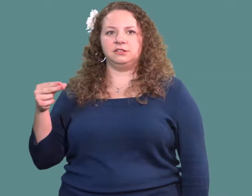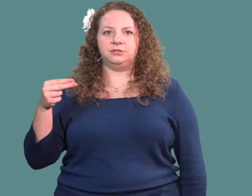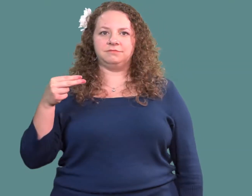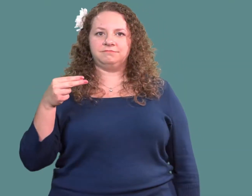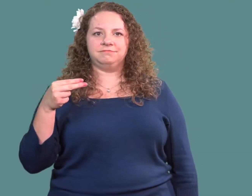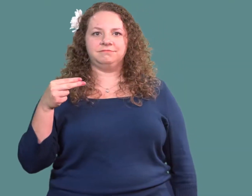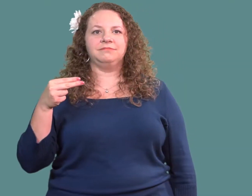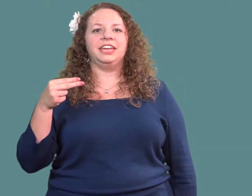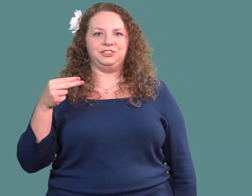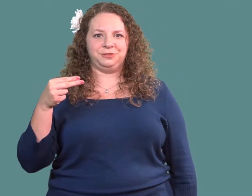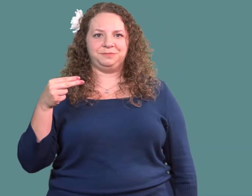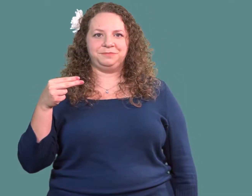horizontal. H.